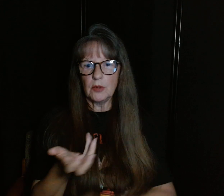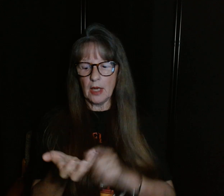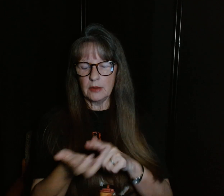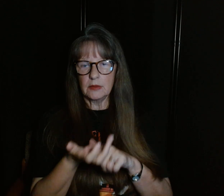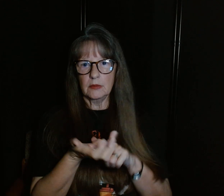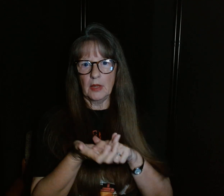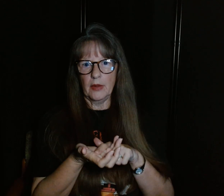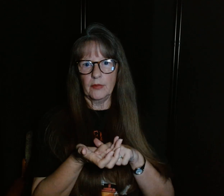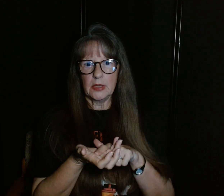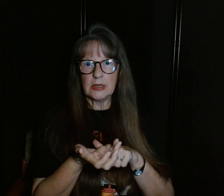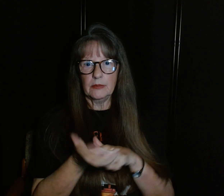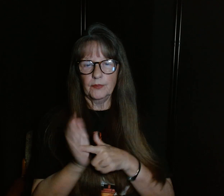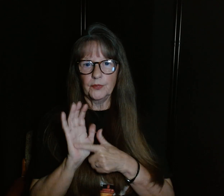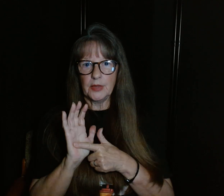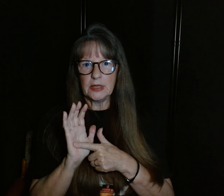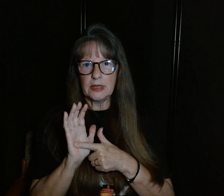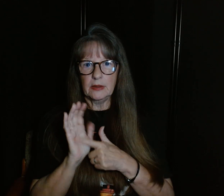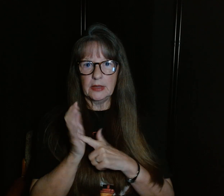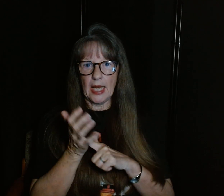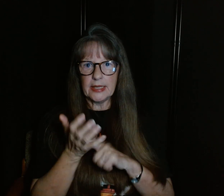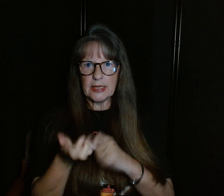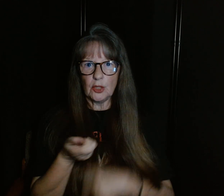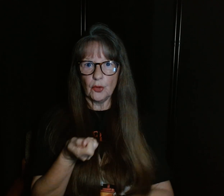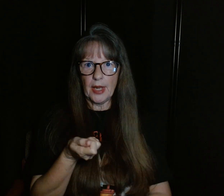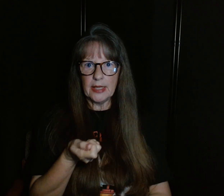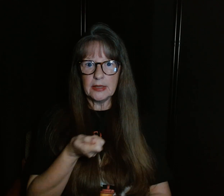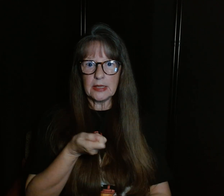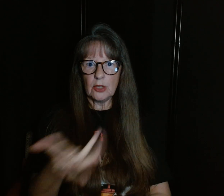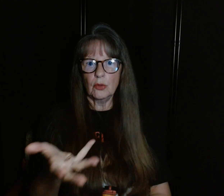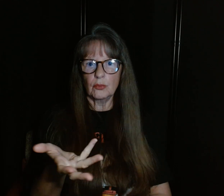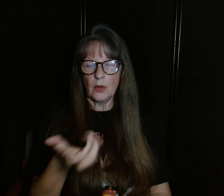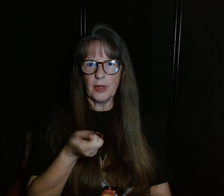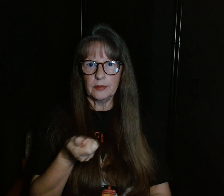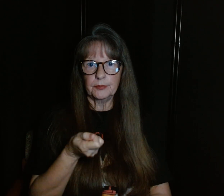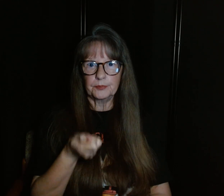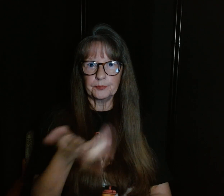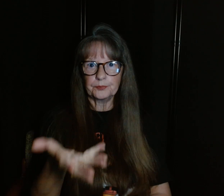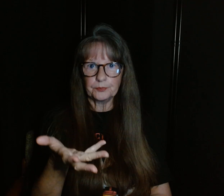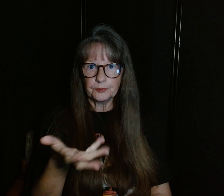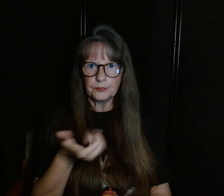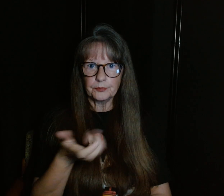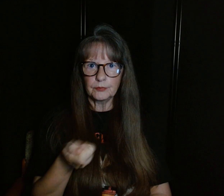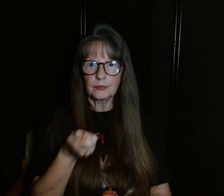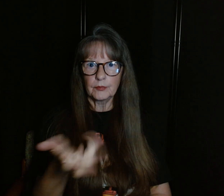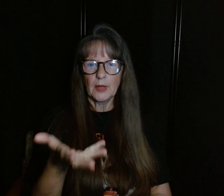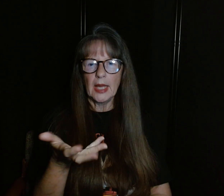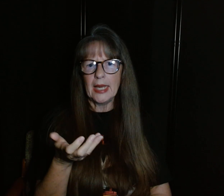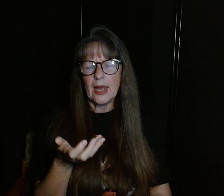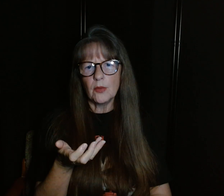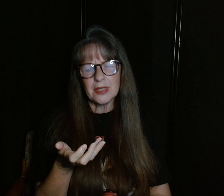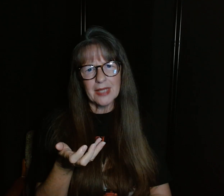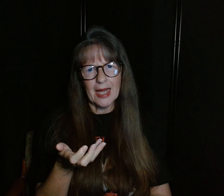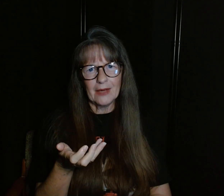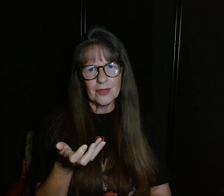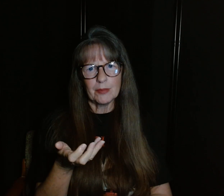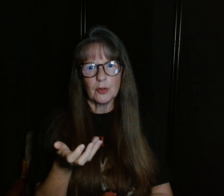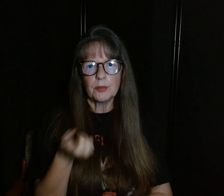got the dice in your hands and you throw it. And I know it's die if it's multiple,